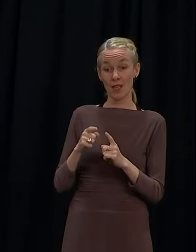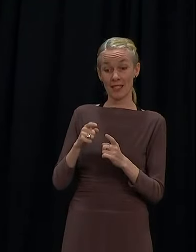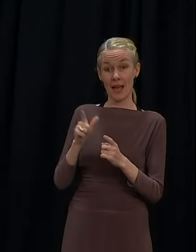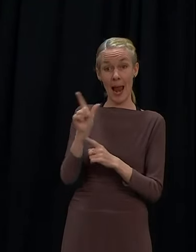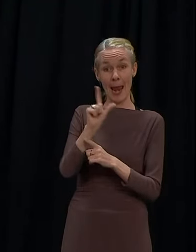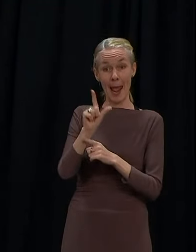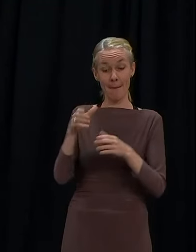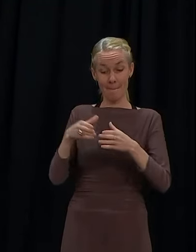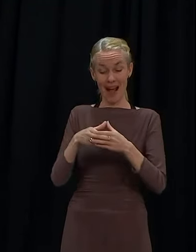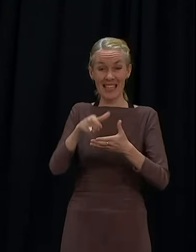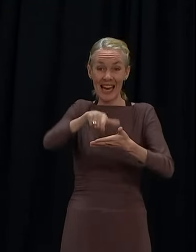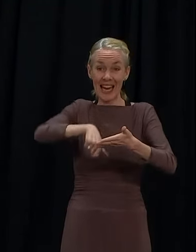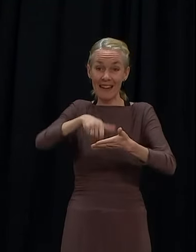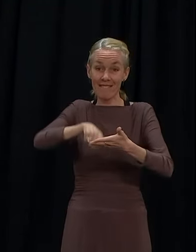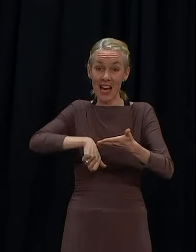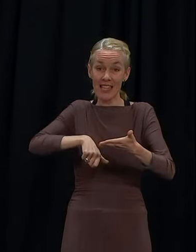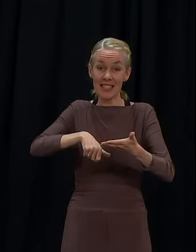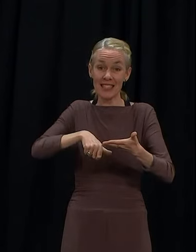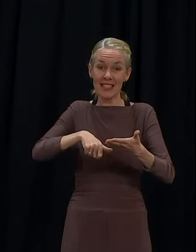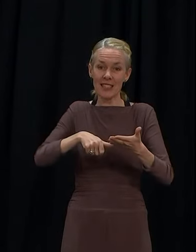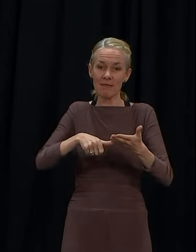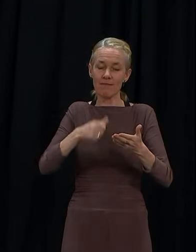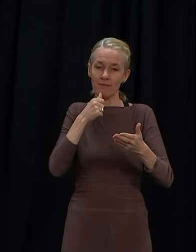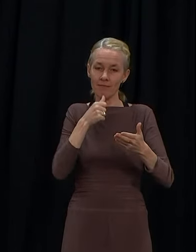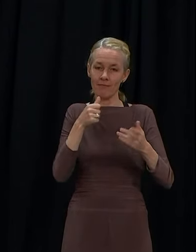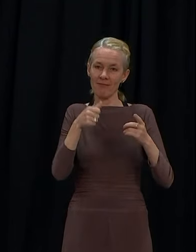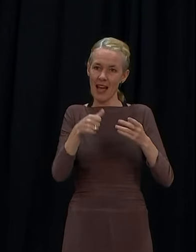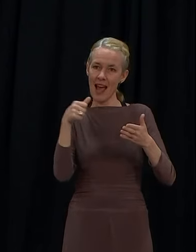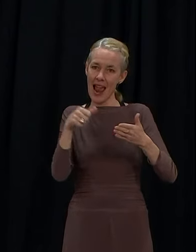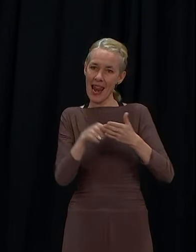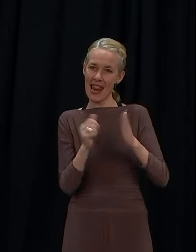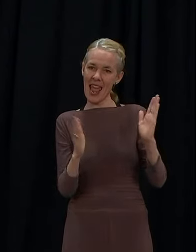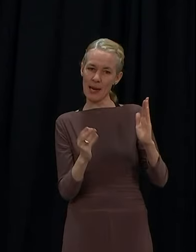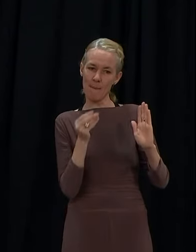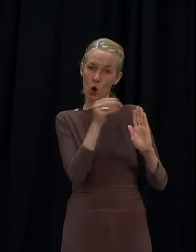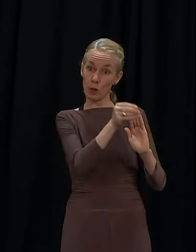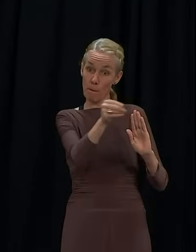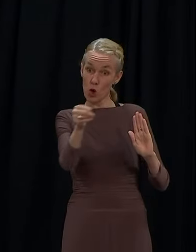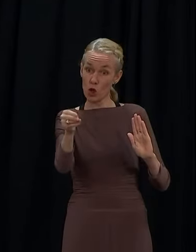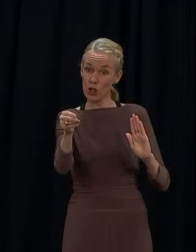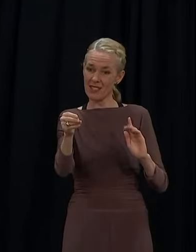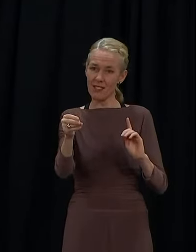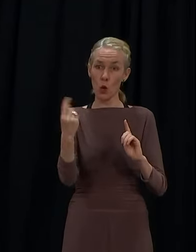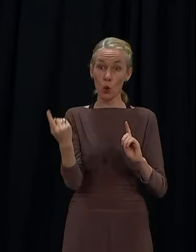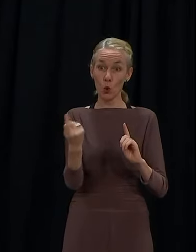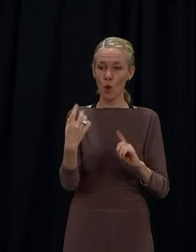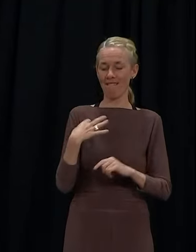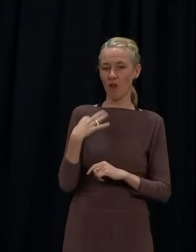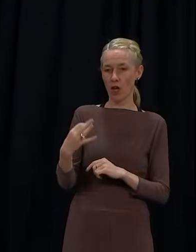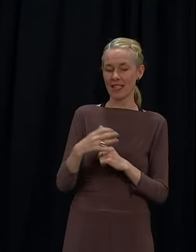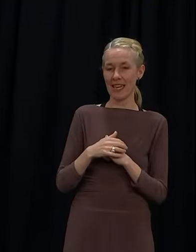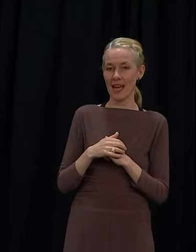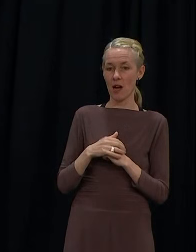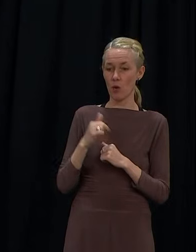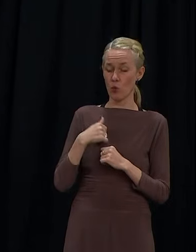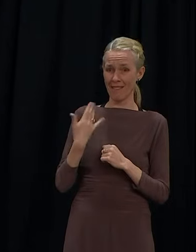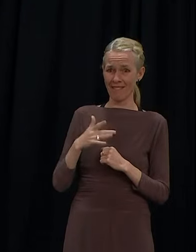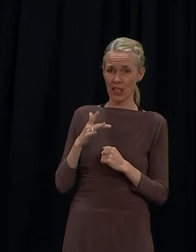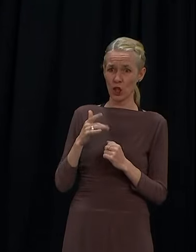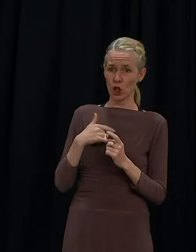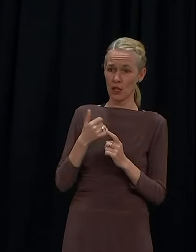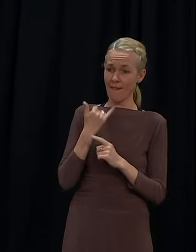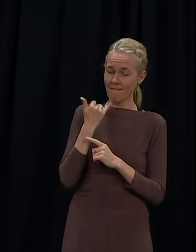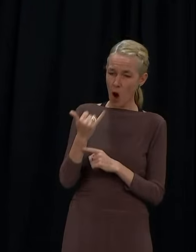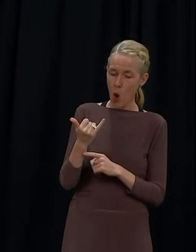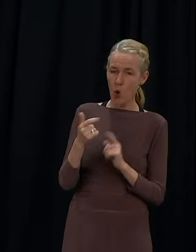volunteers. But we have communicated with them via phone trees, through our volunteer network, through email, through text message. We